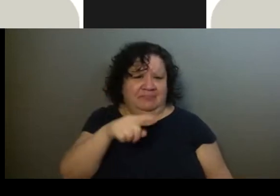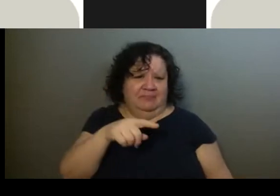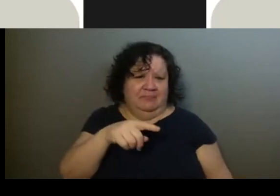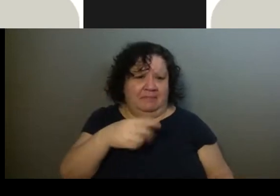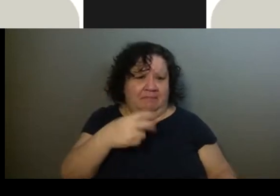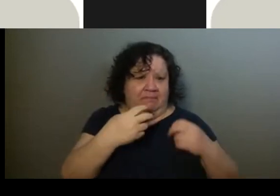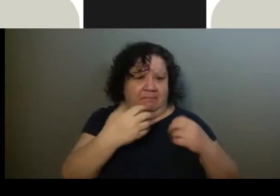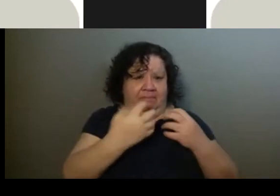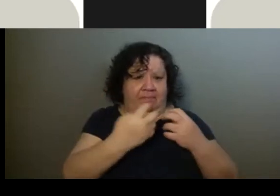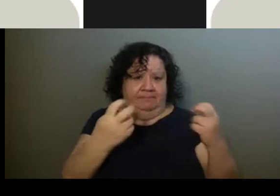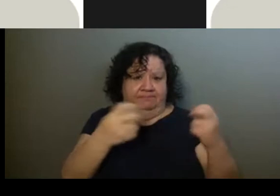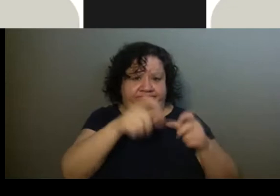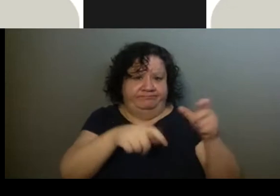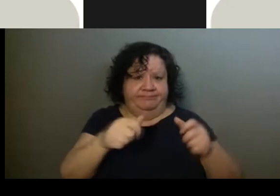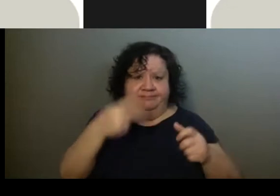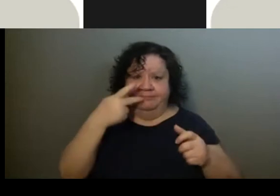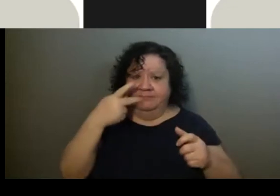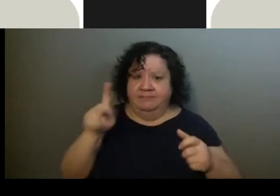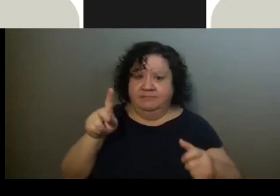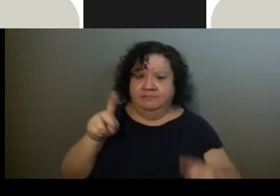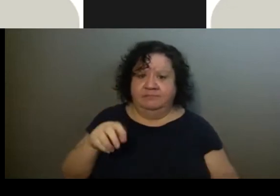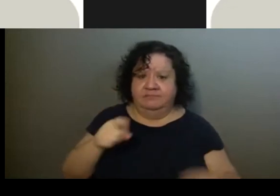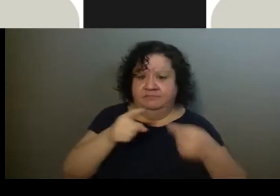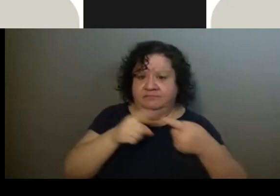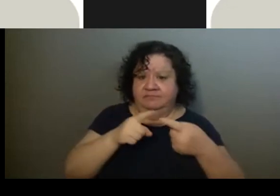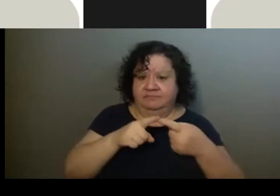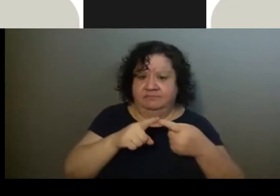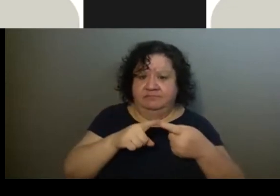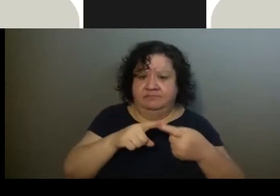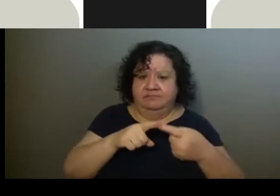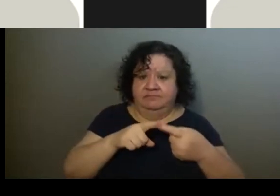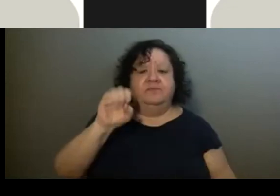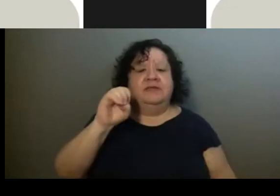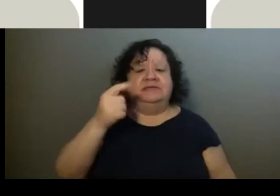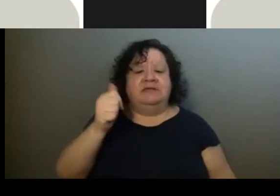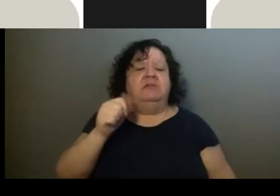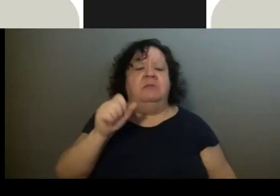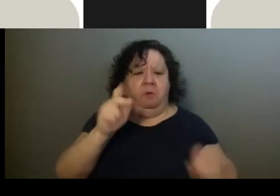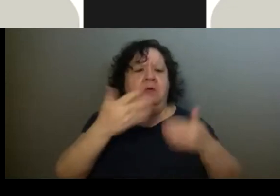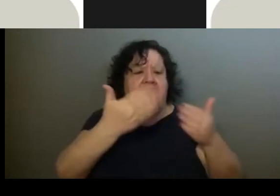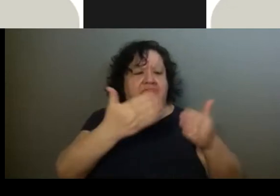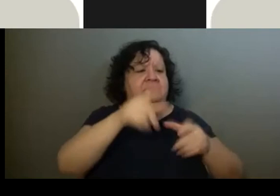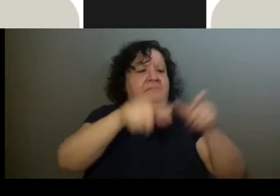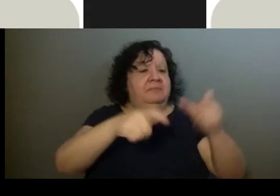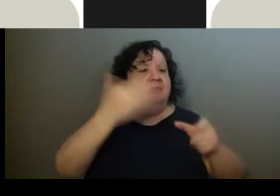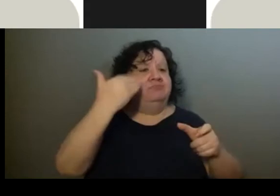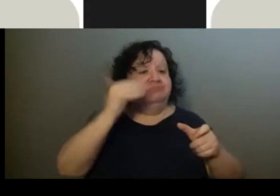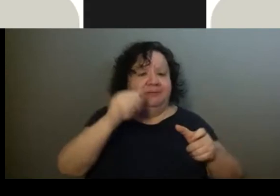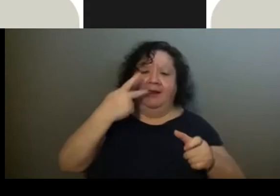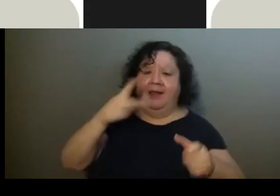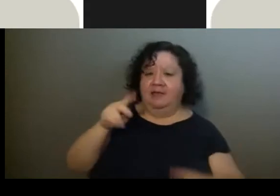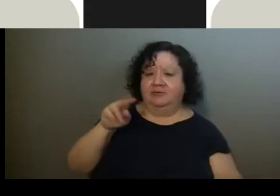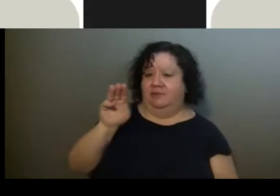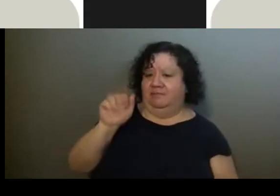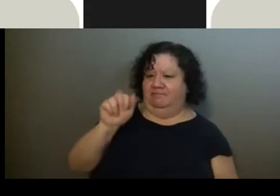panelists and special guests. And we would like to respond to